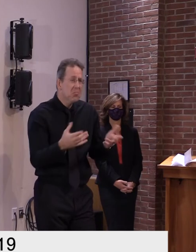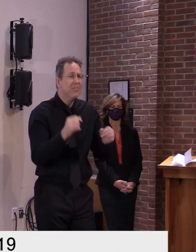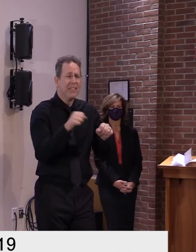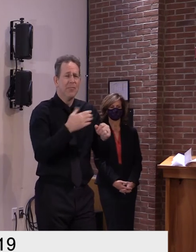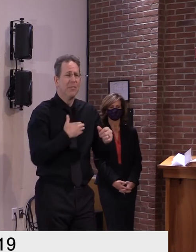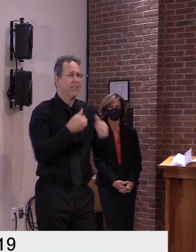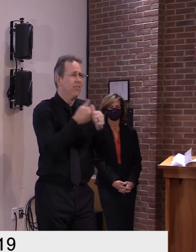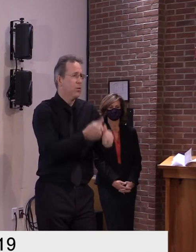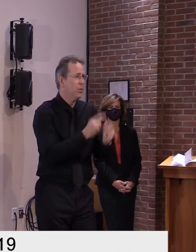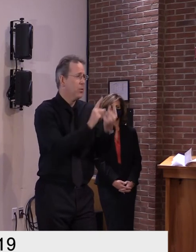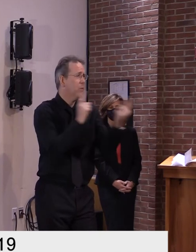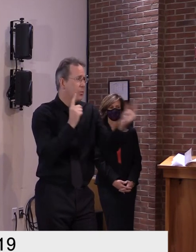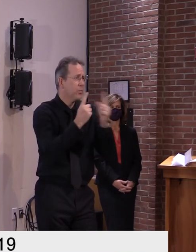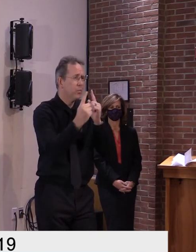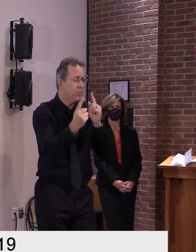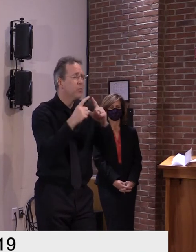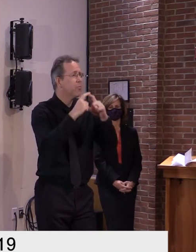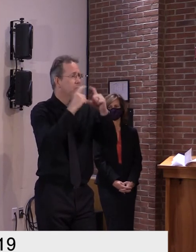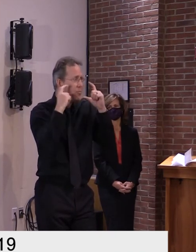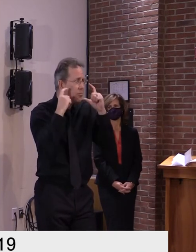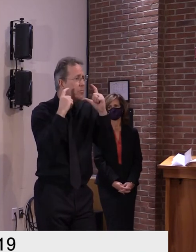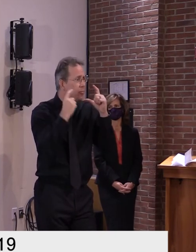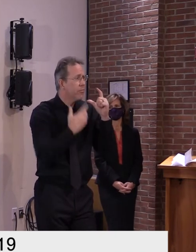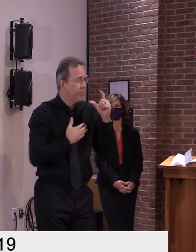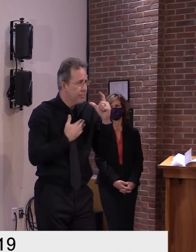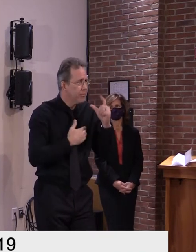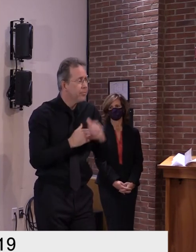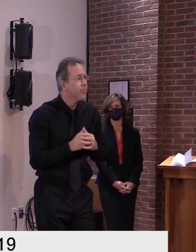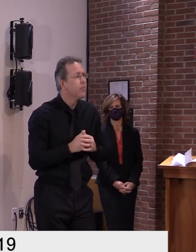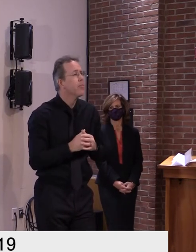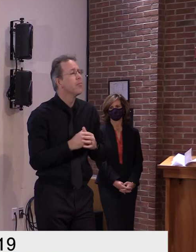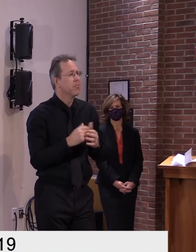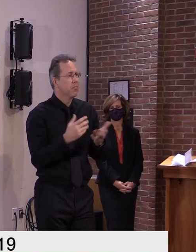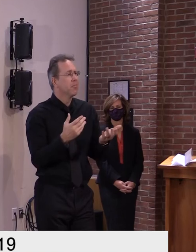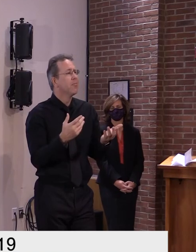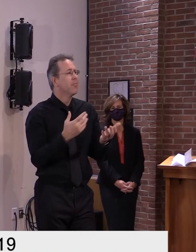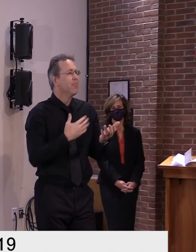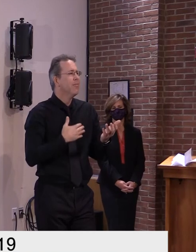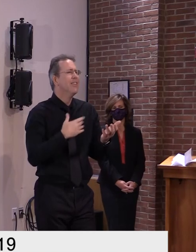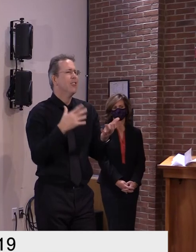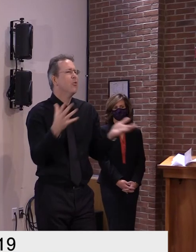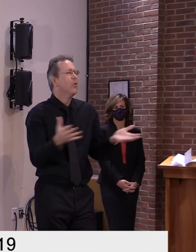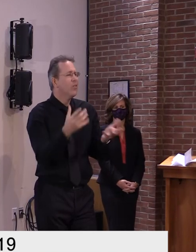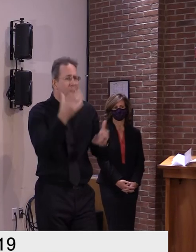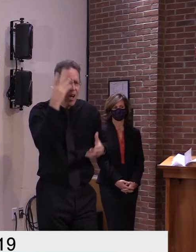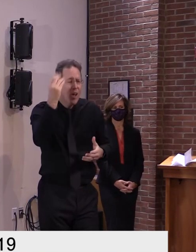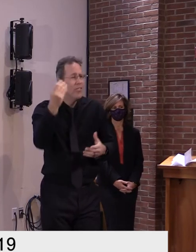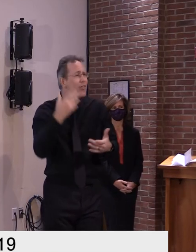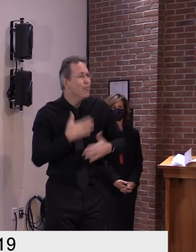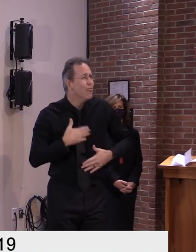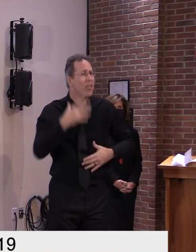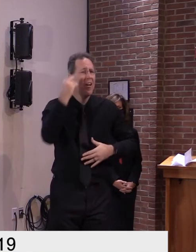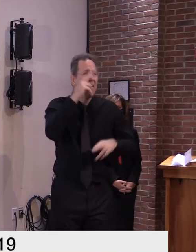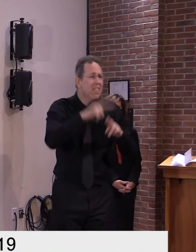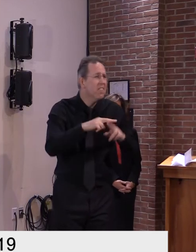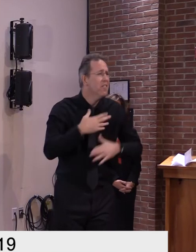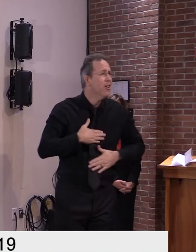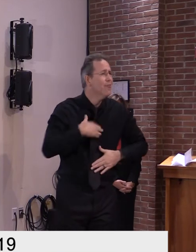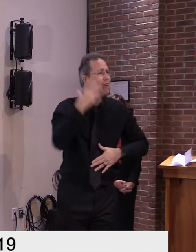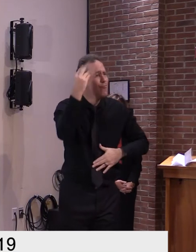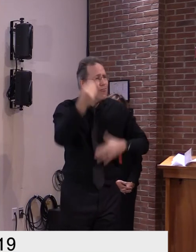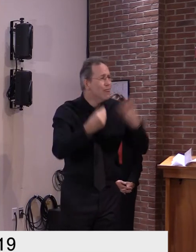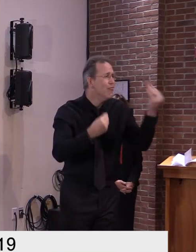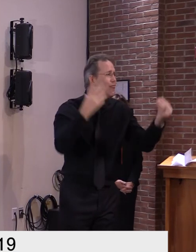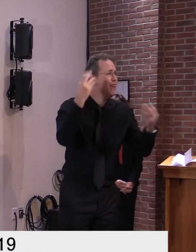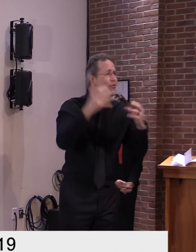be masked up, but we'd love for people to be outside. Similar to the summer guides, though, this isn't a